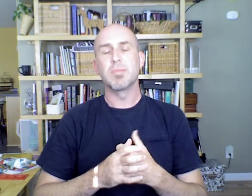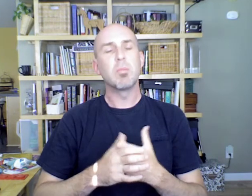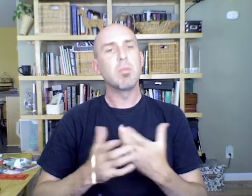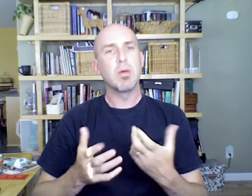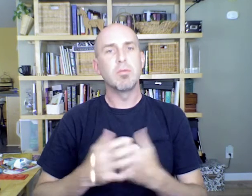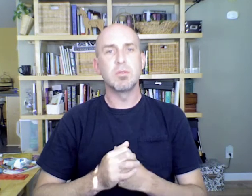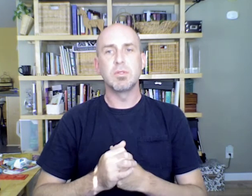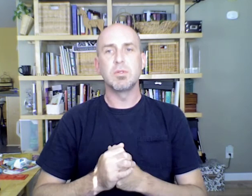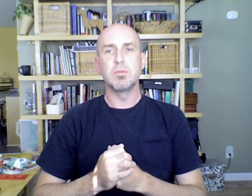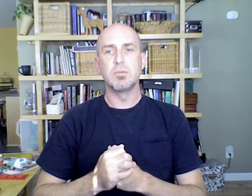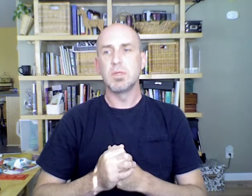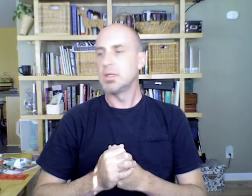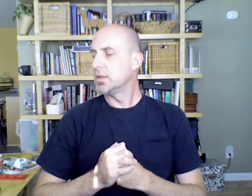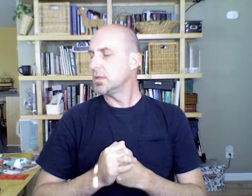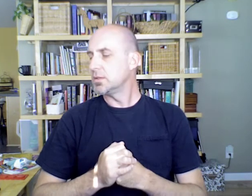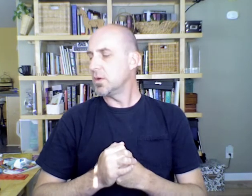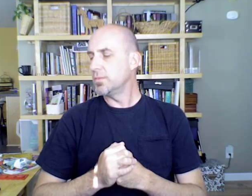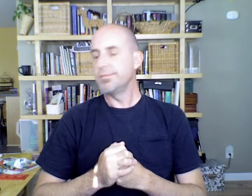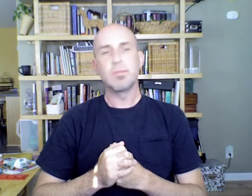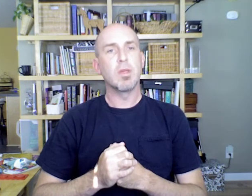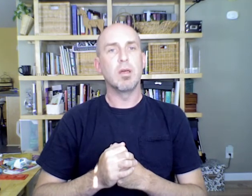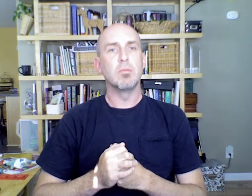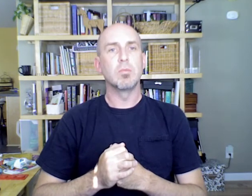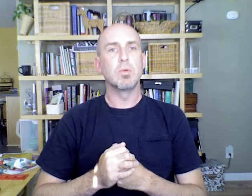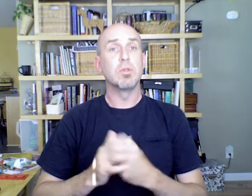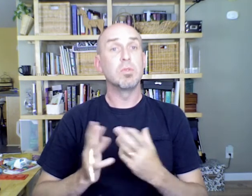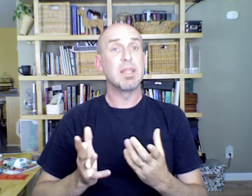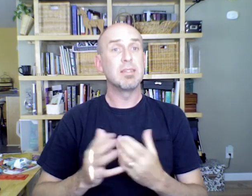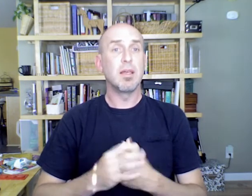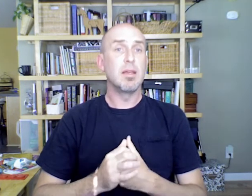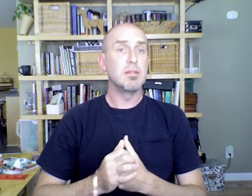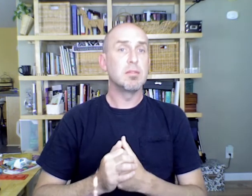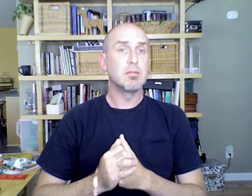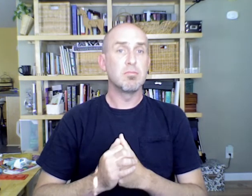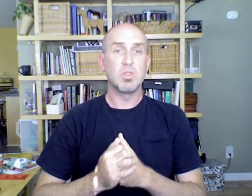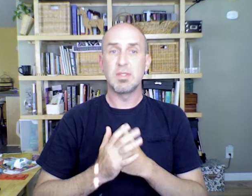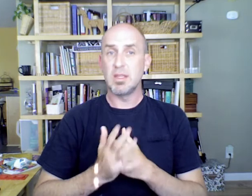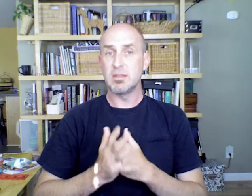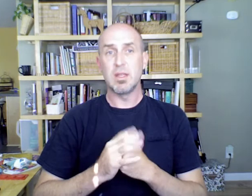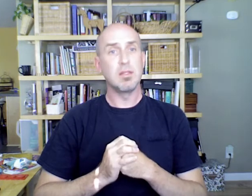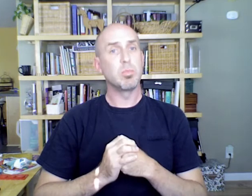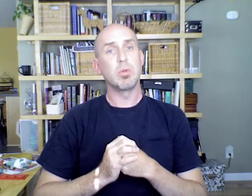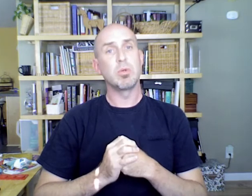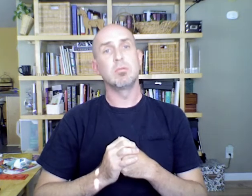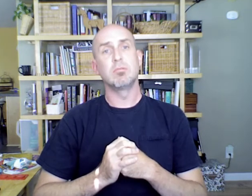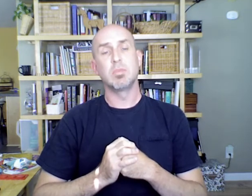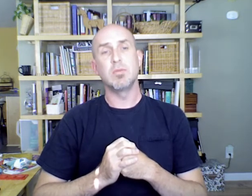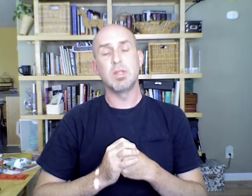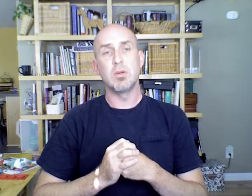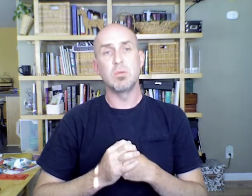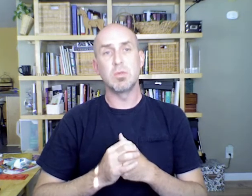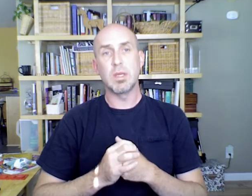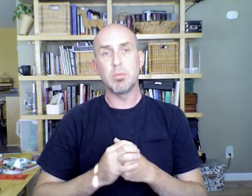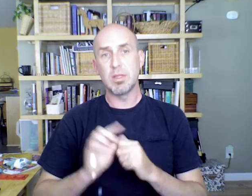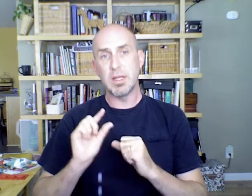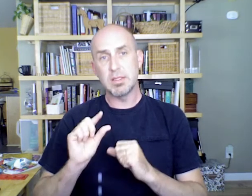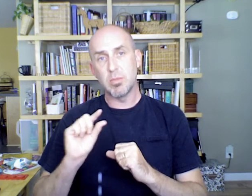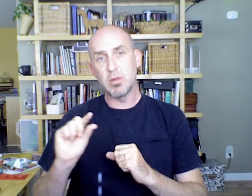might be helpful to you. So we're going to do 10 signs, just 10 signs per video, nice small